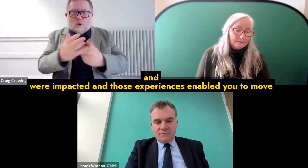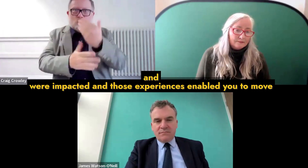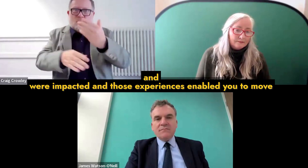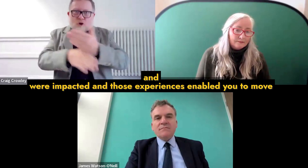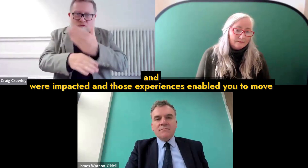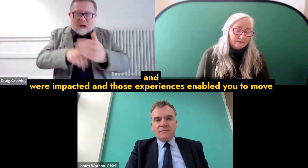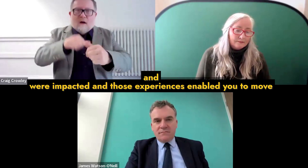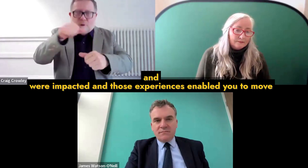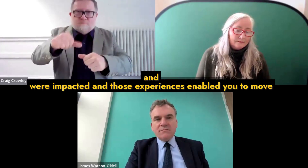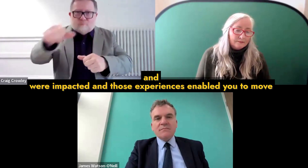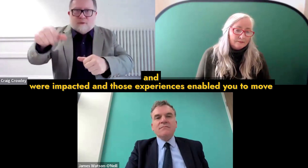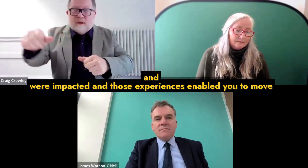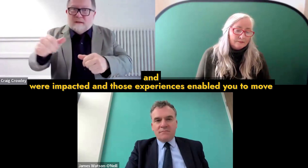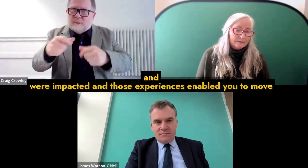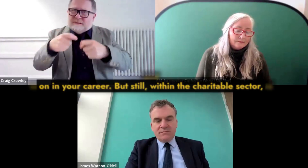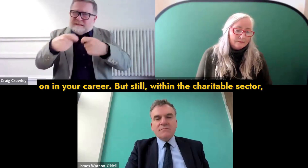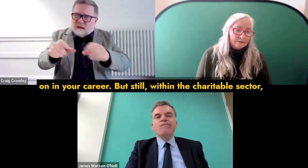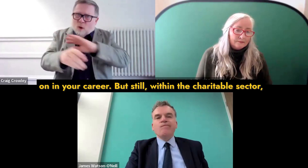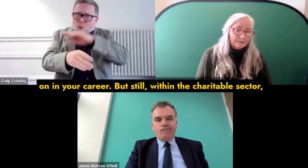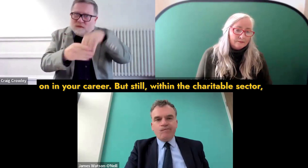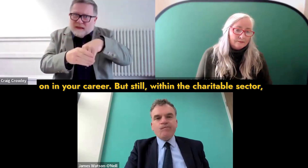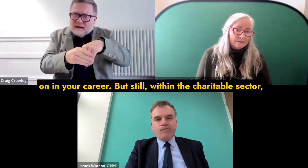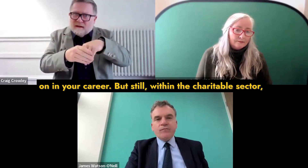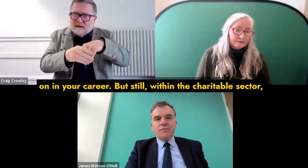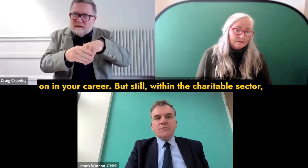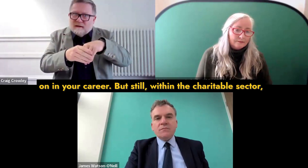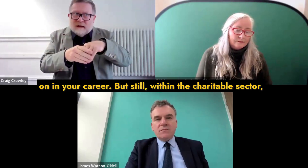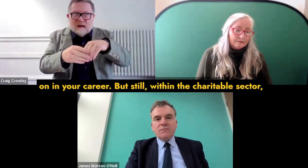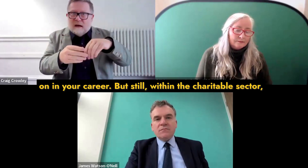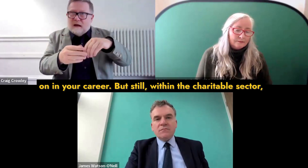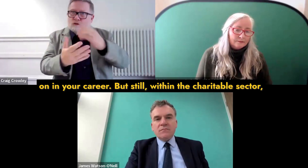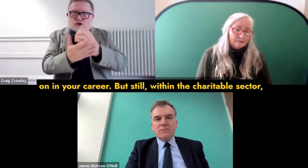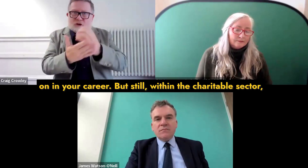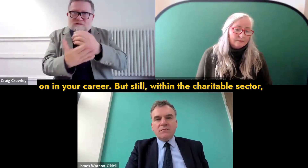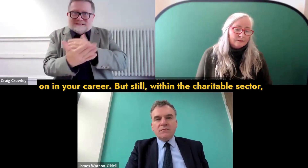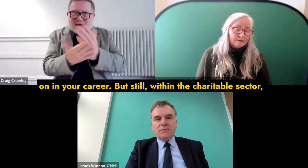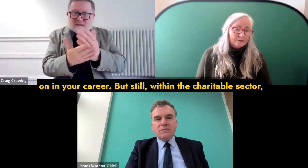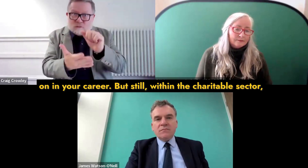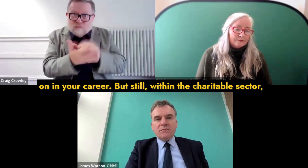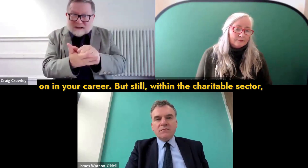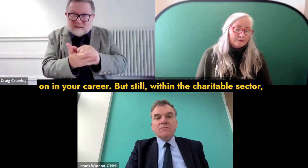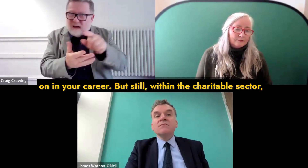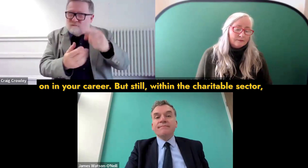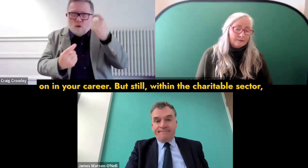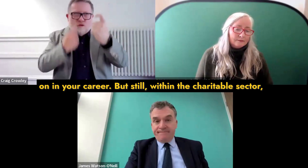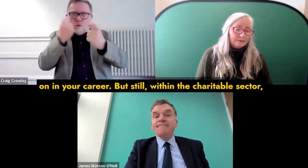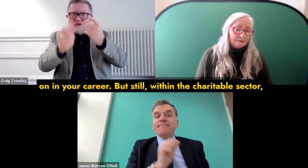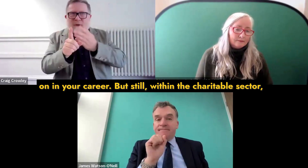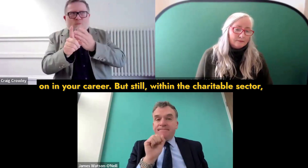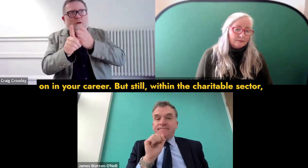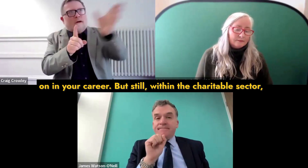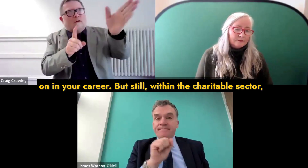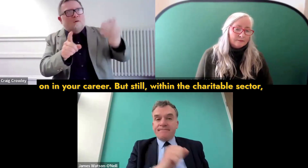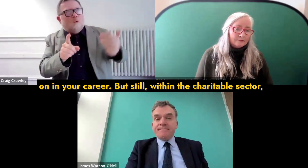and those experiences enabled you to move on in your career, but still within the